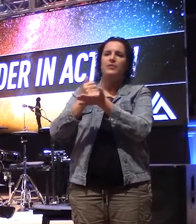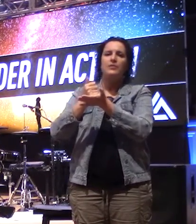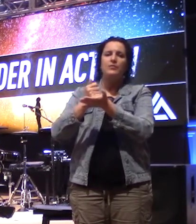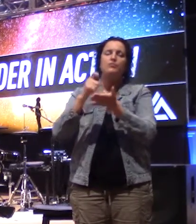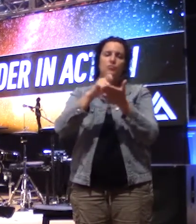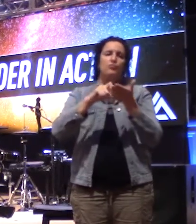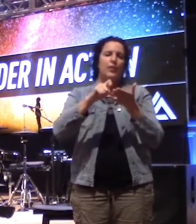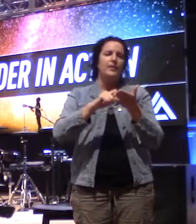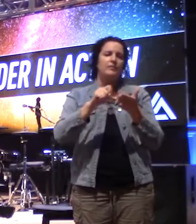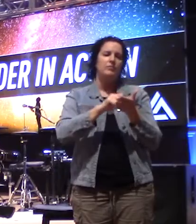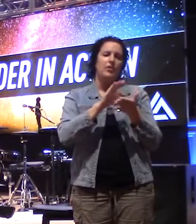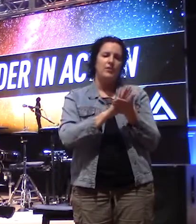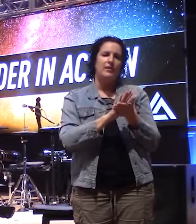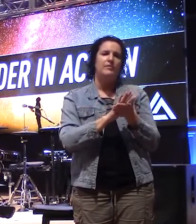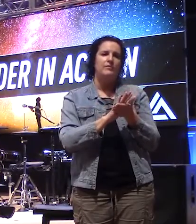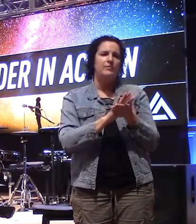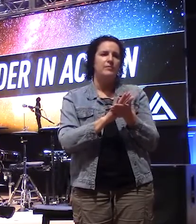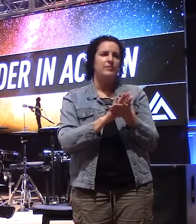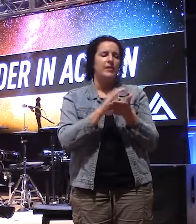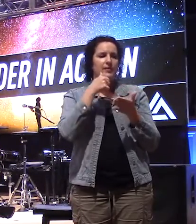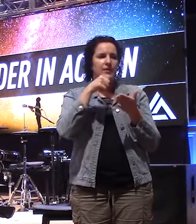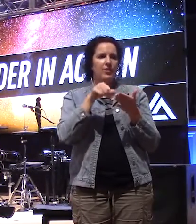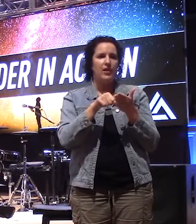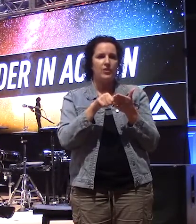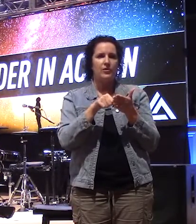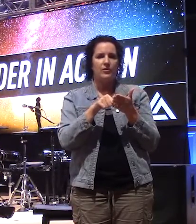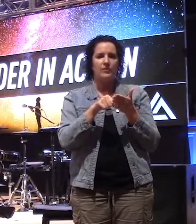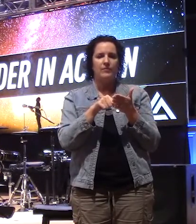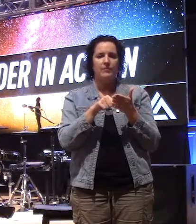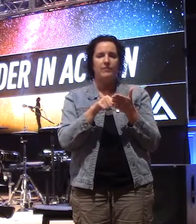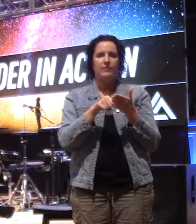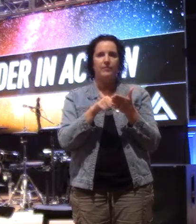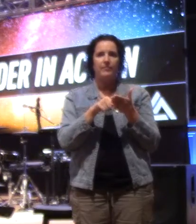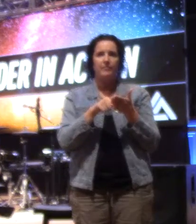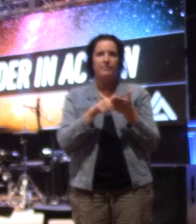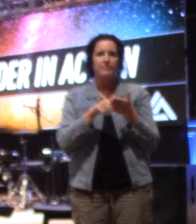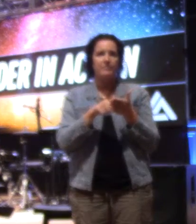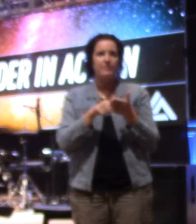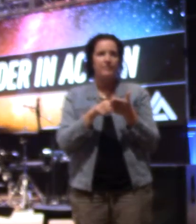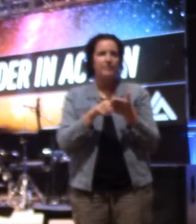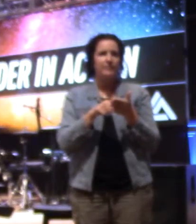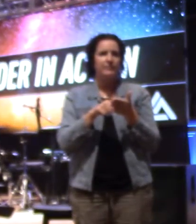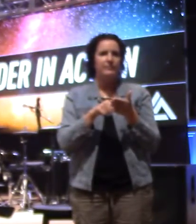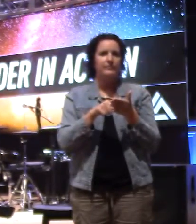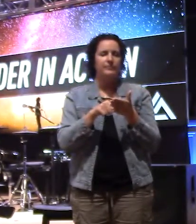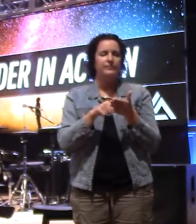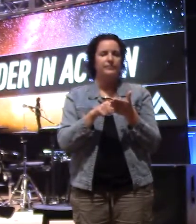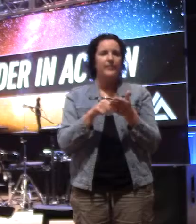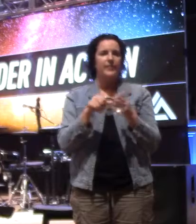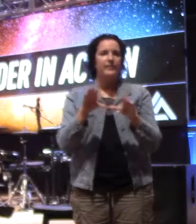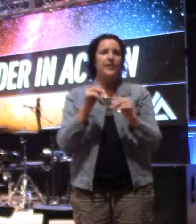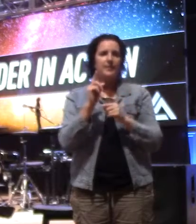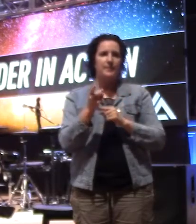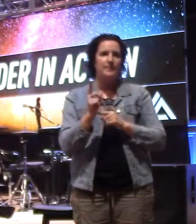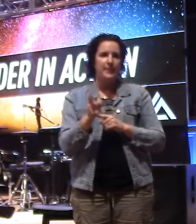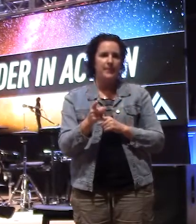print. It's a letter. I'm going to tell you how you can deliver it in just a minute. So take some moments.